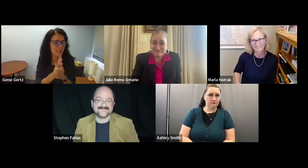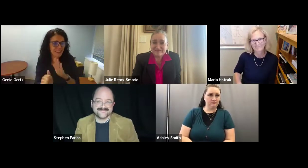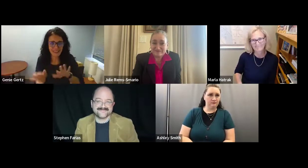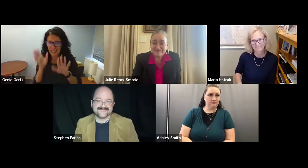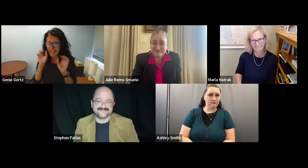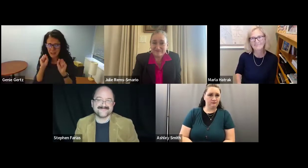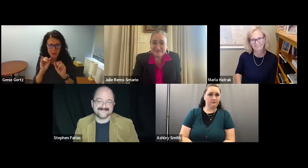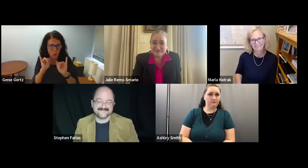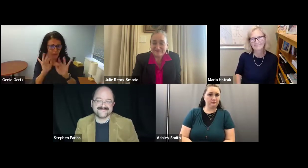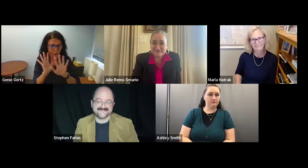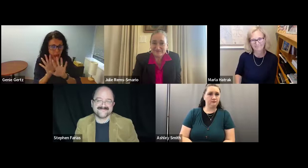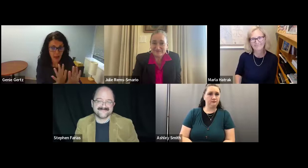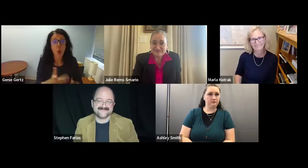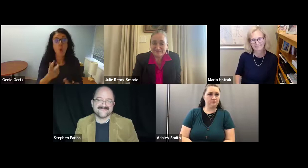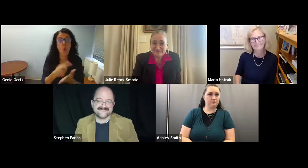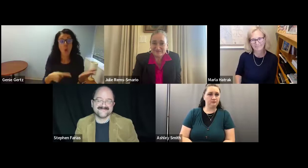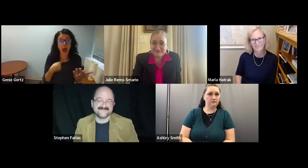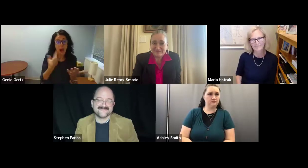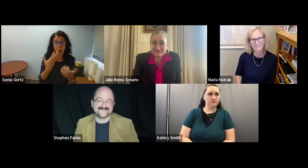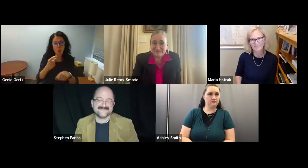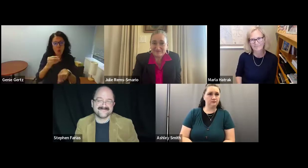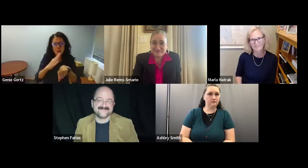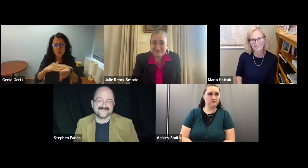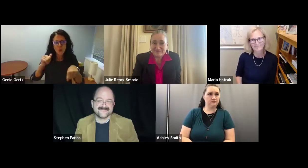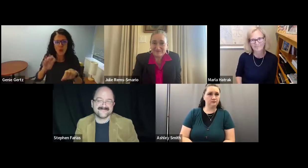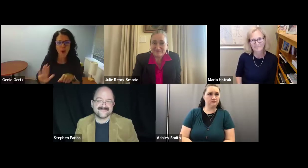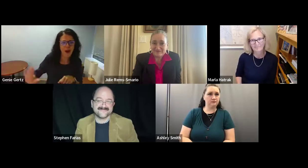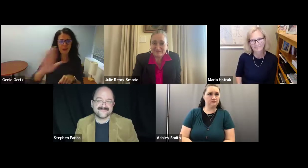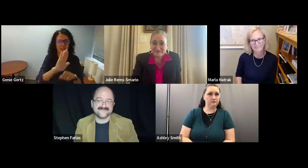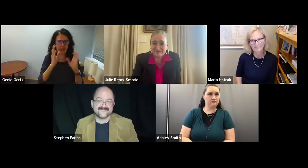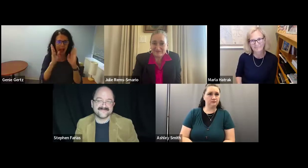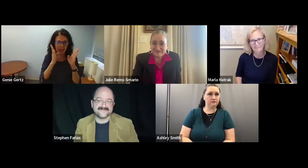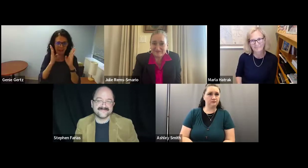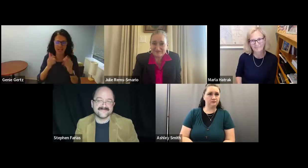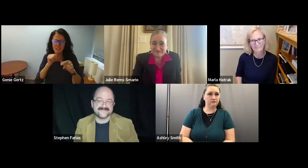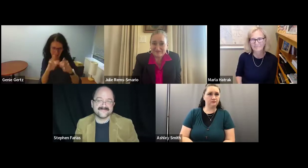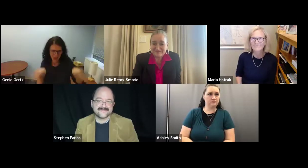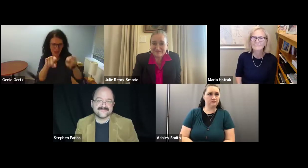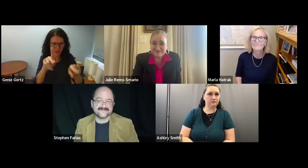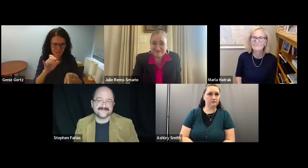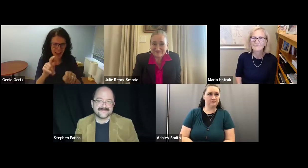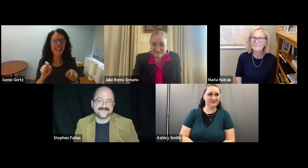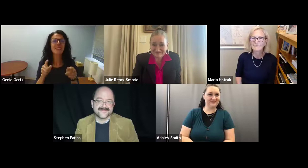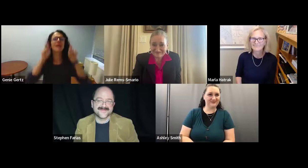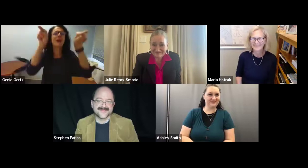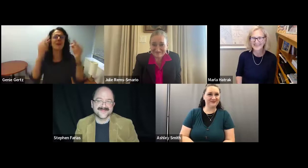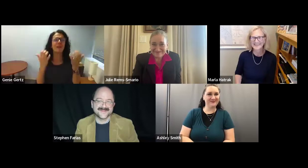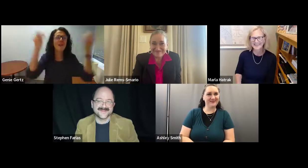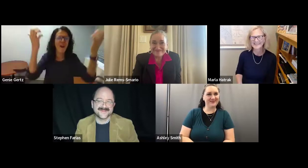nothing wrong with more skill and more tools to navigate life. I would like to call on everybody, I mean, not necessarily